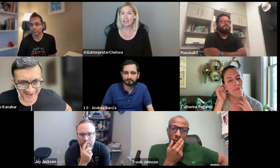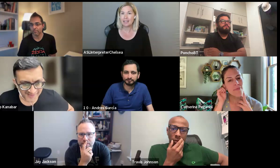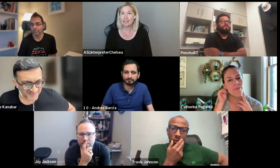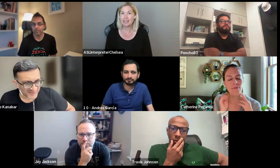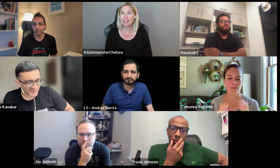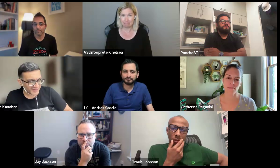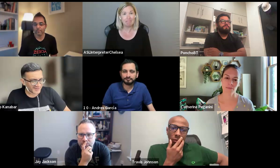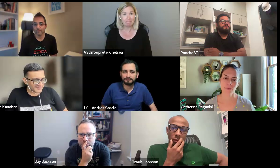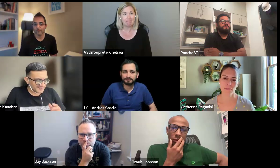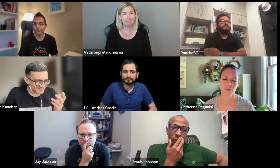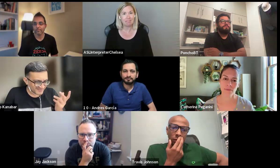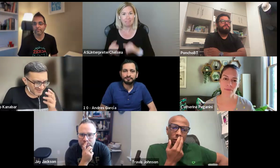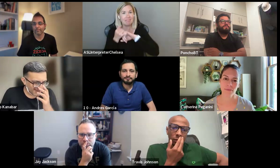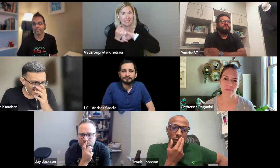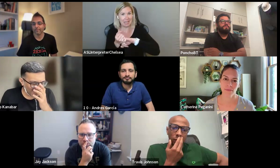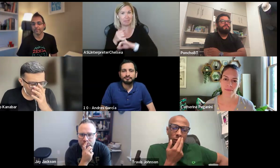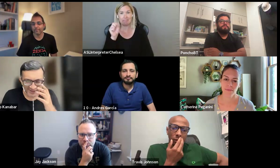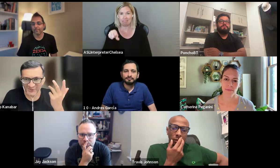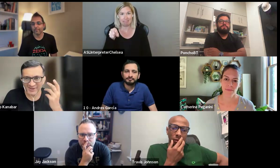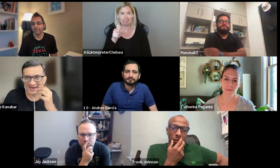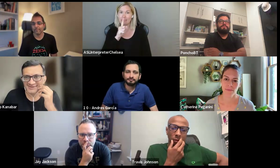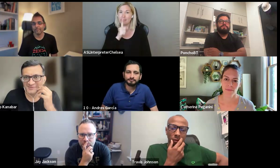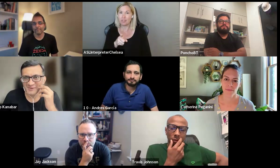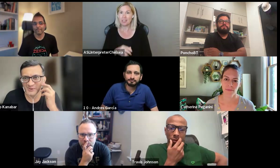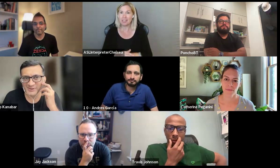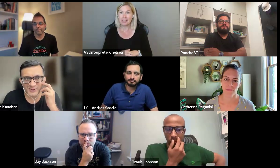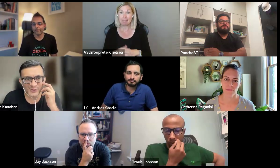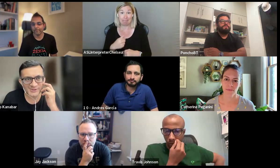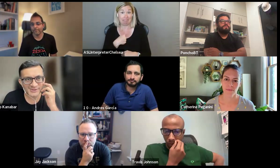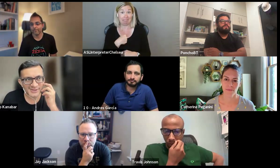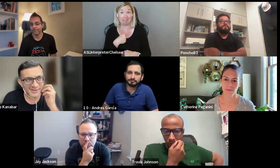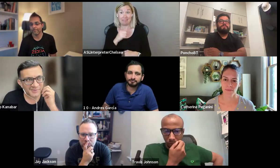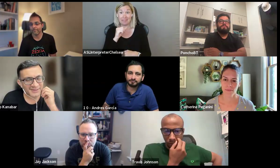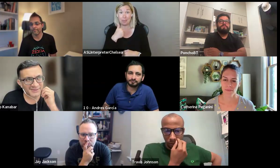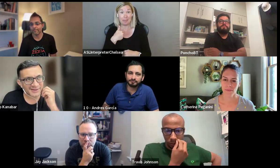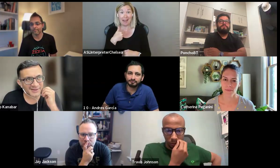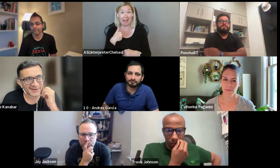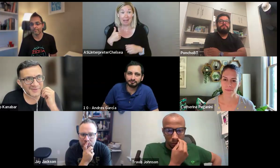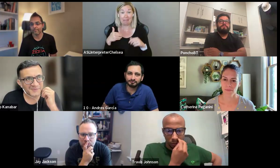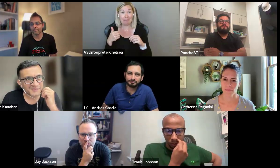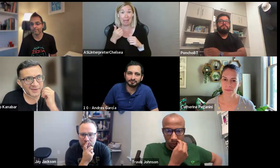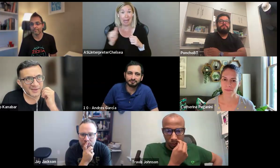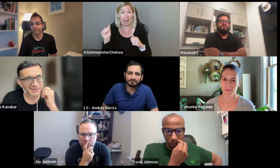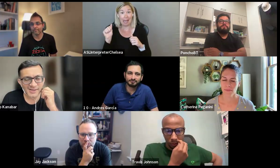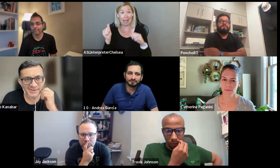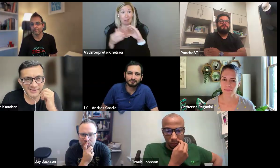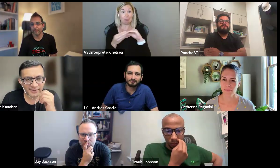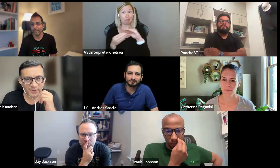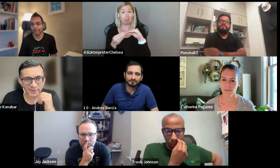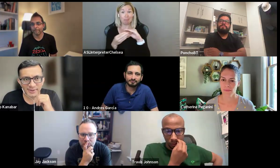Yeah, okay. I don't actually have some closing notes, but just that